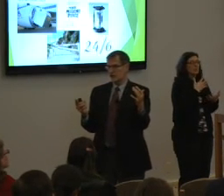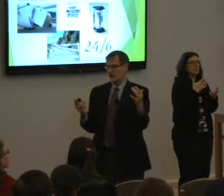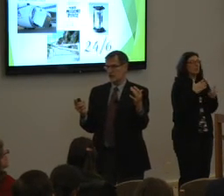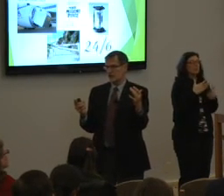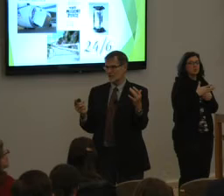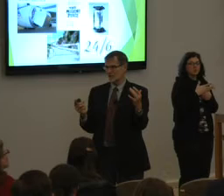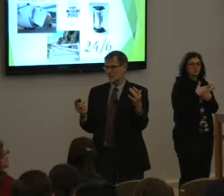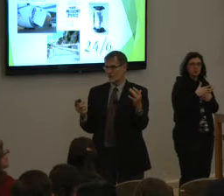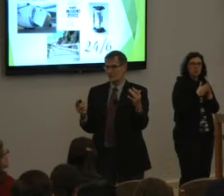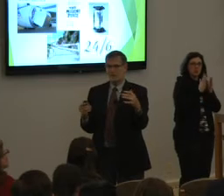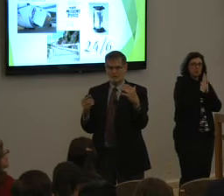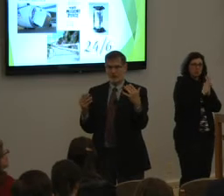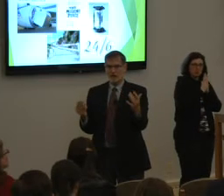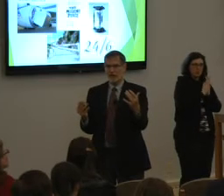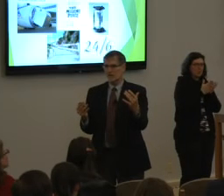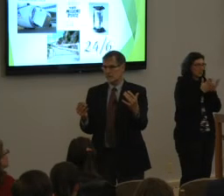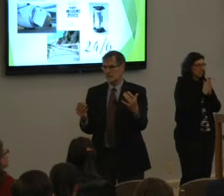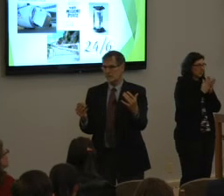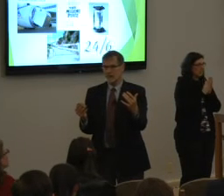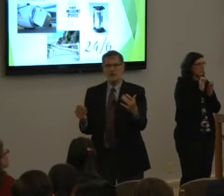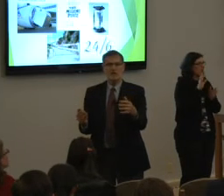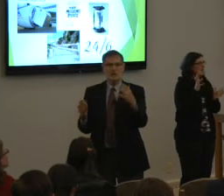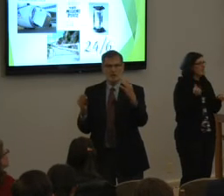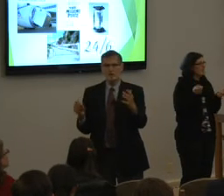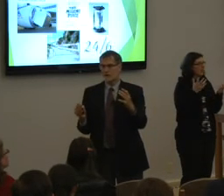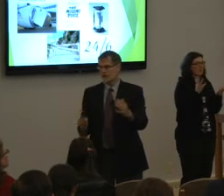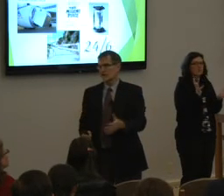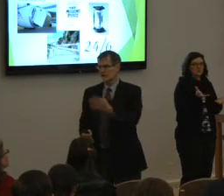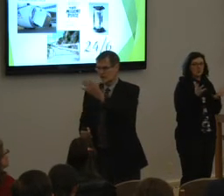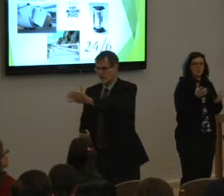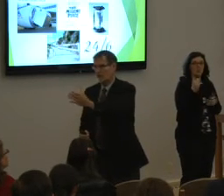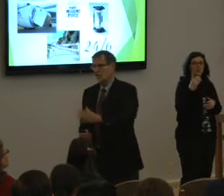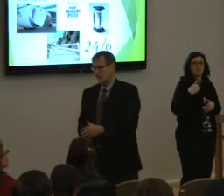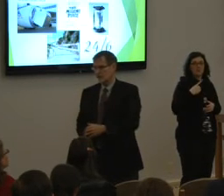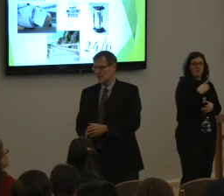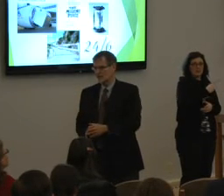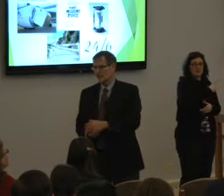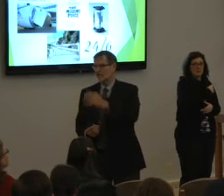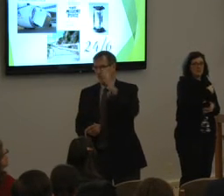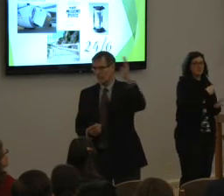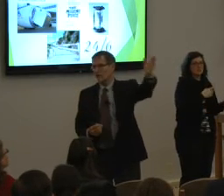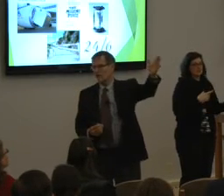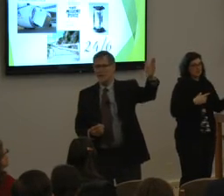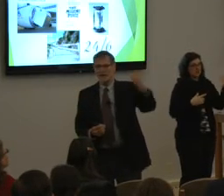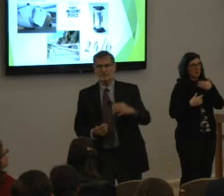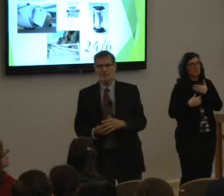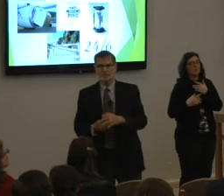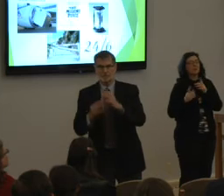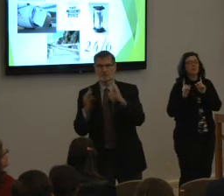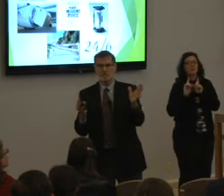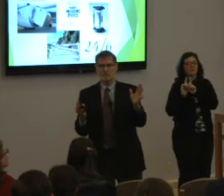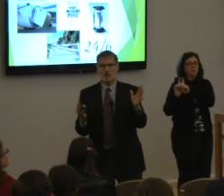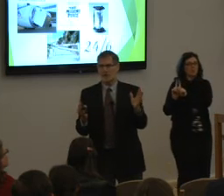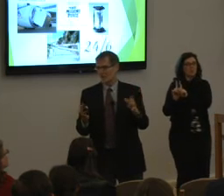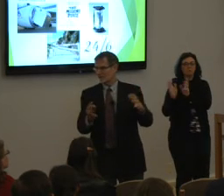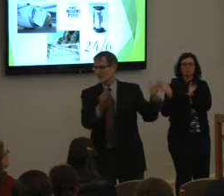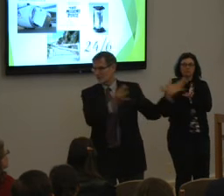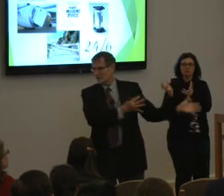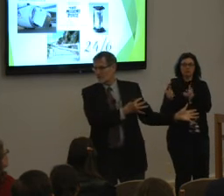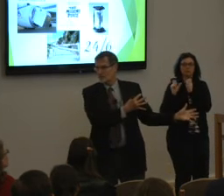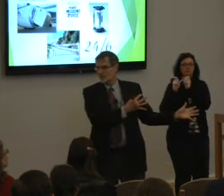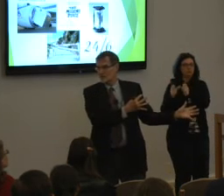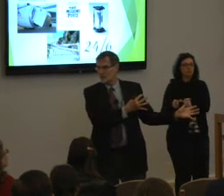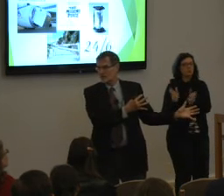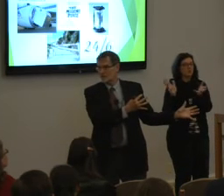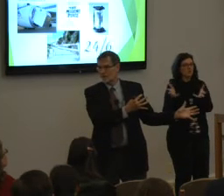share your prayer request. But if you've got a lot to talk about, one of our deacons is going to come and get you. And we're going to go out in the vestibule and keep talking